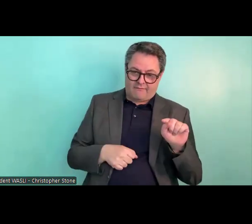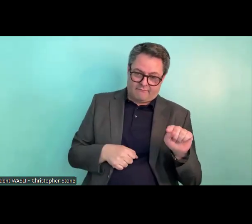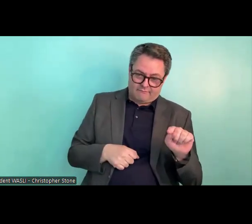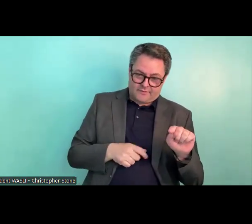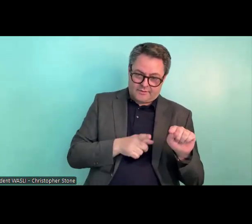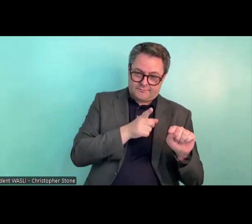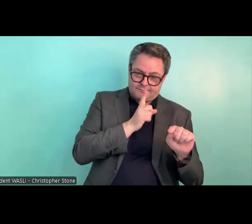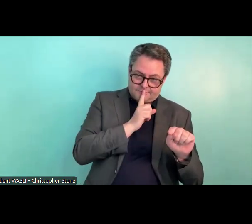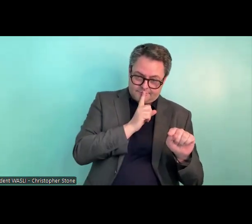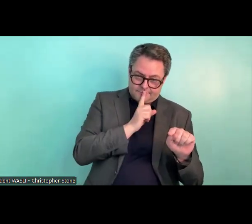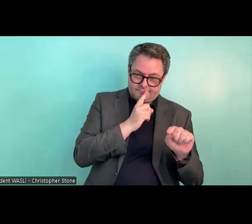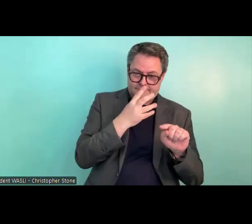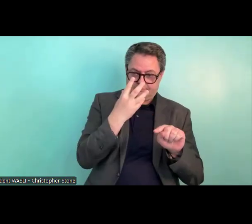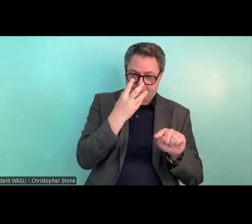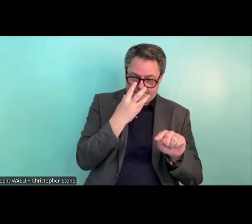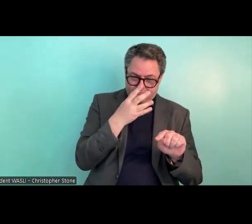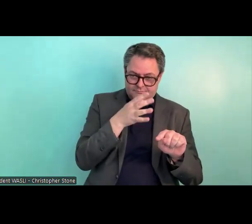there is a reactions toolbar.